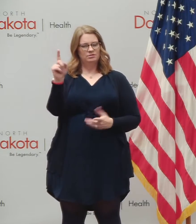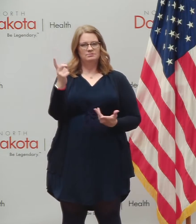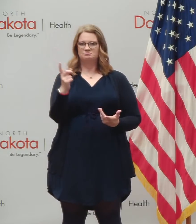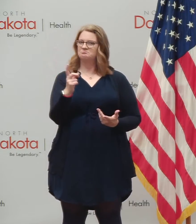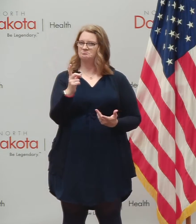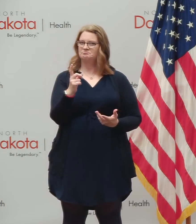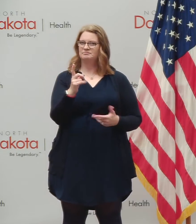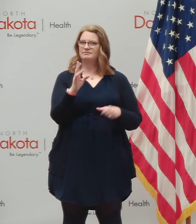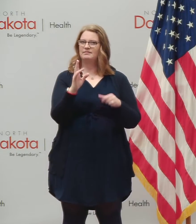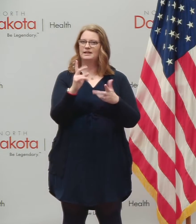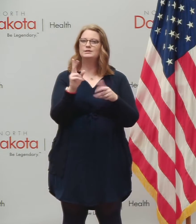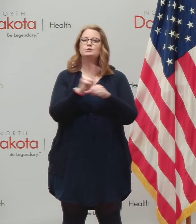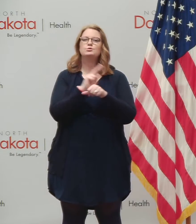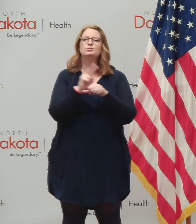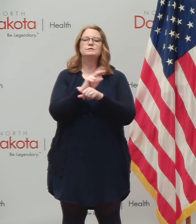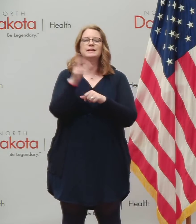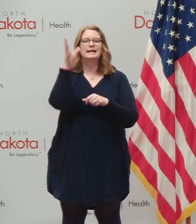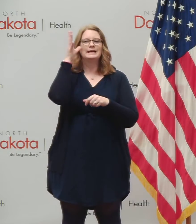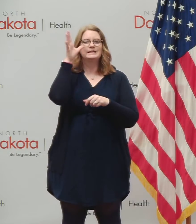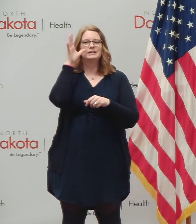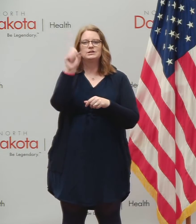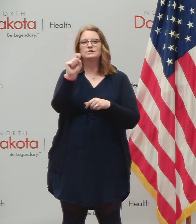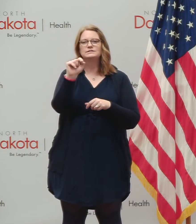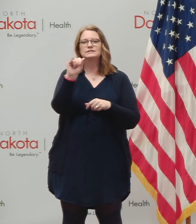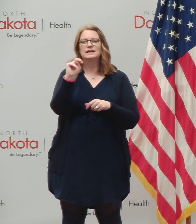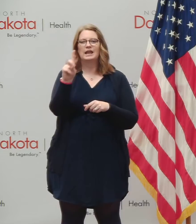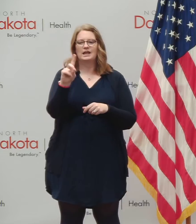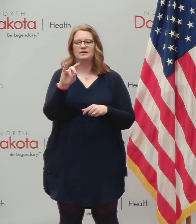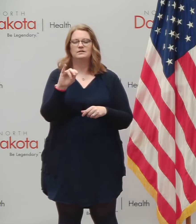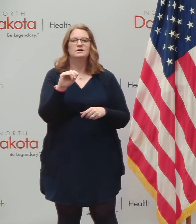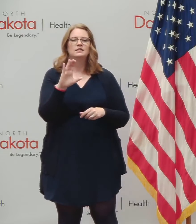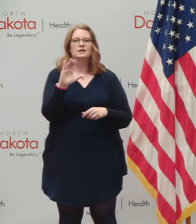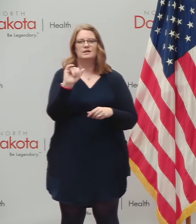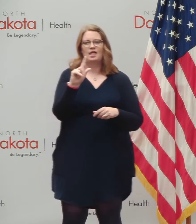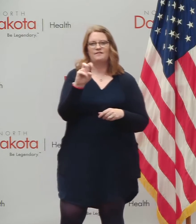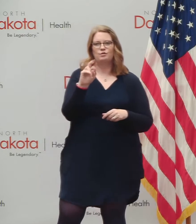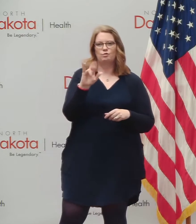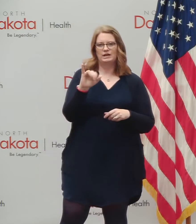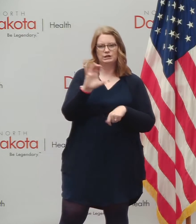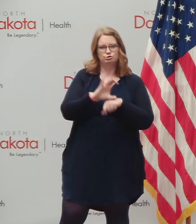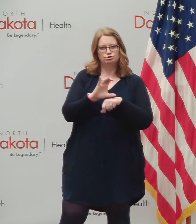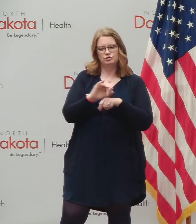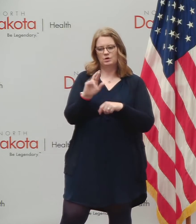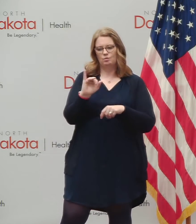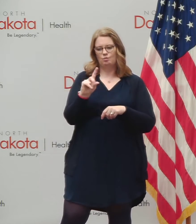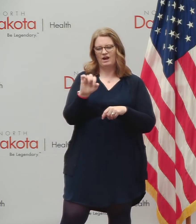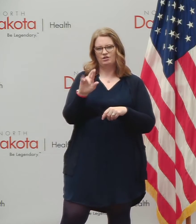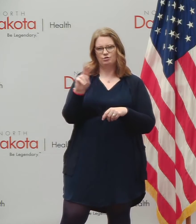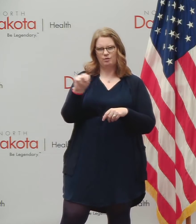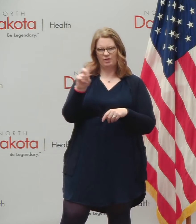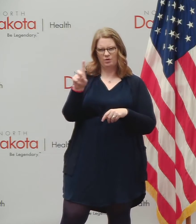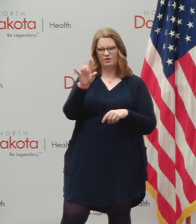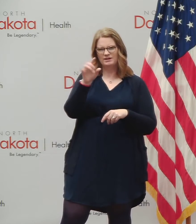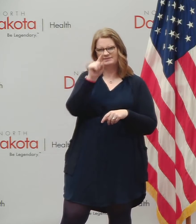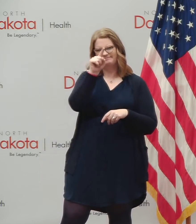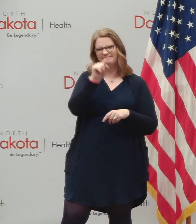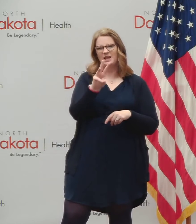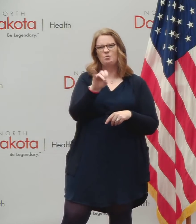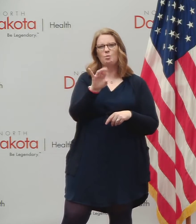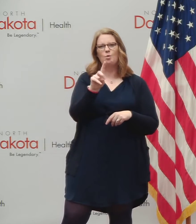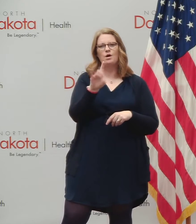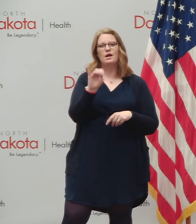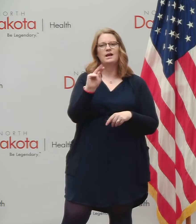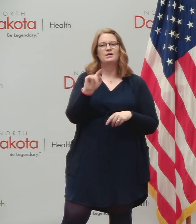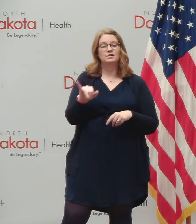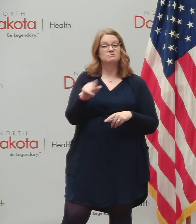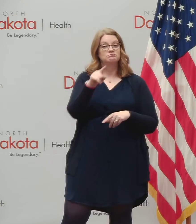another use for a deer stand. Pastor Jonathan Starks of Calvary Church in Ryder, North Dakota, that's up in Ward County, has been holding